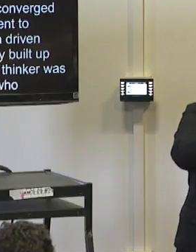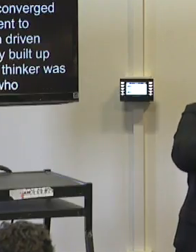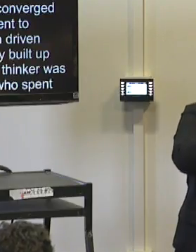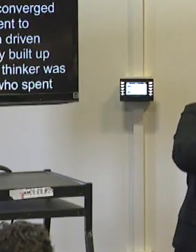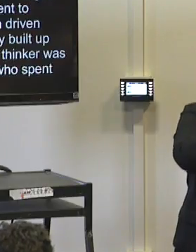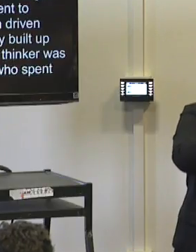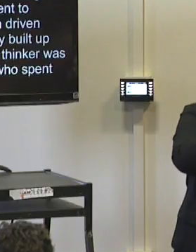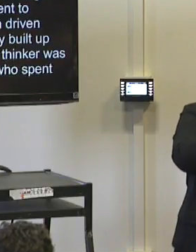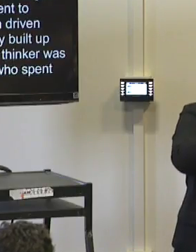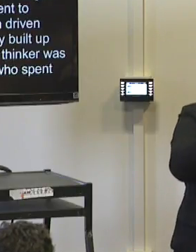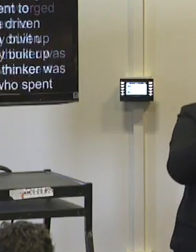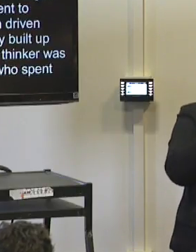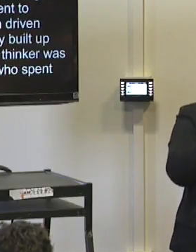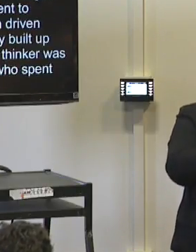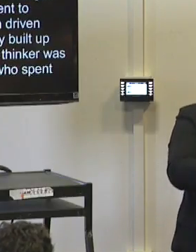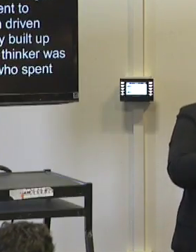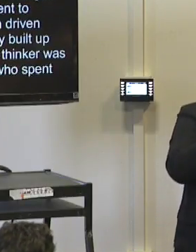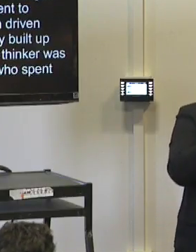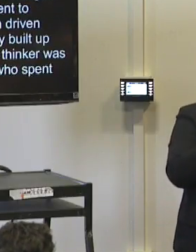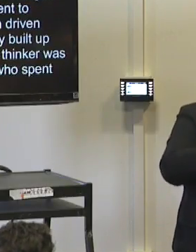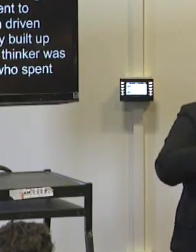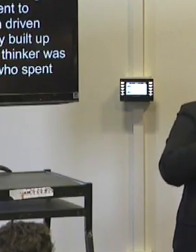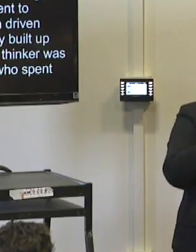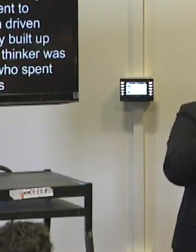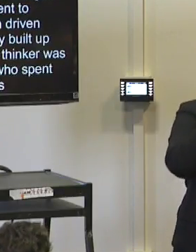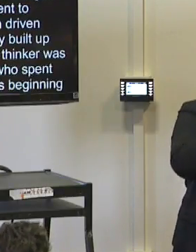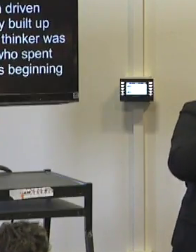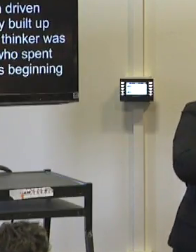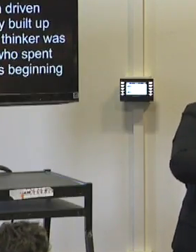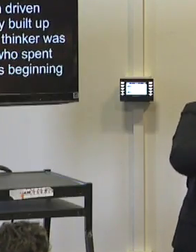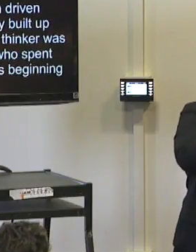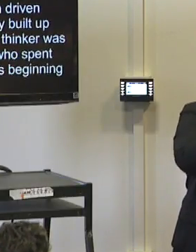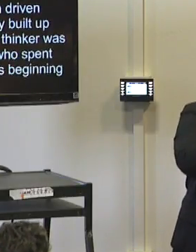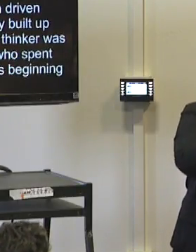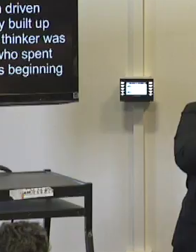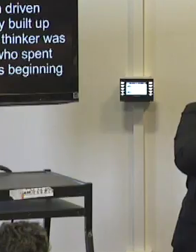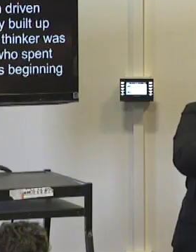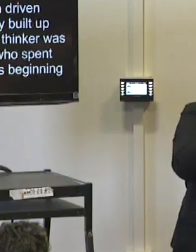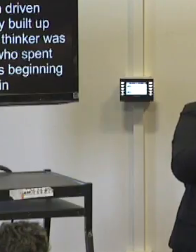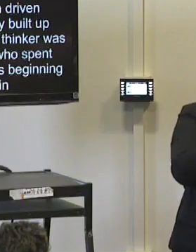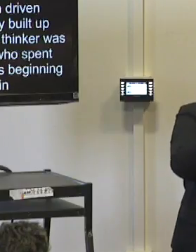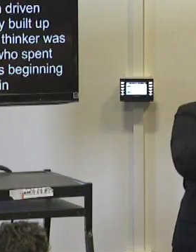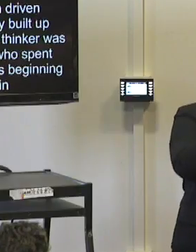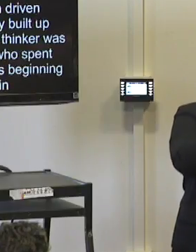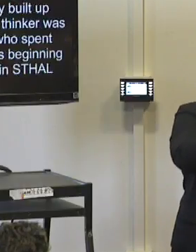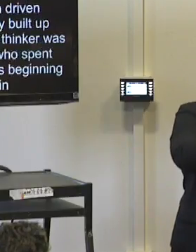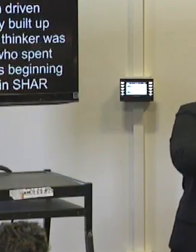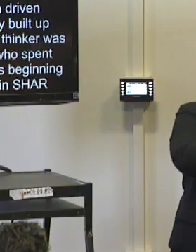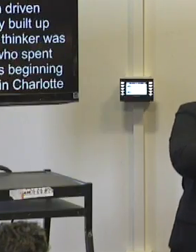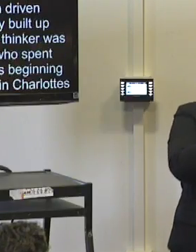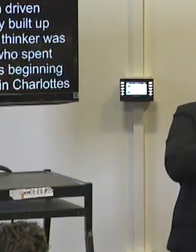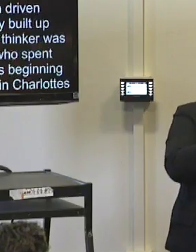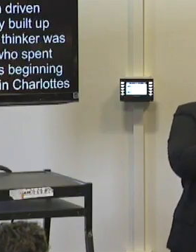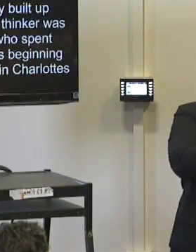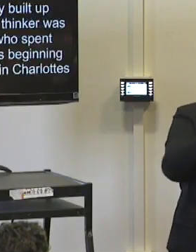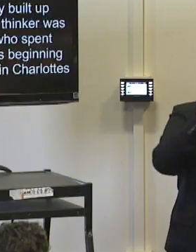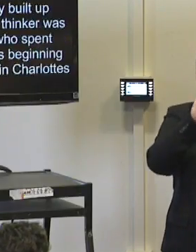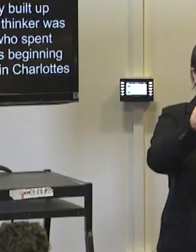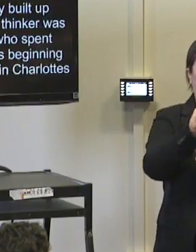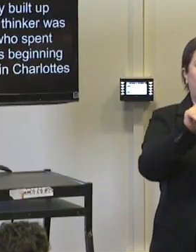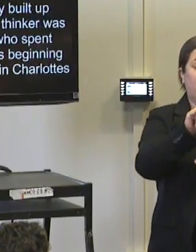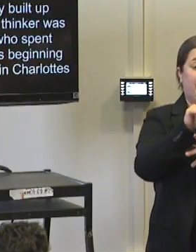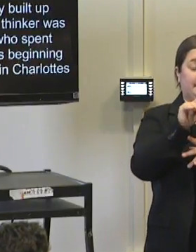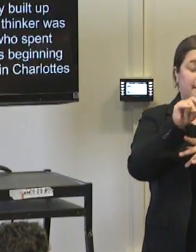Virginia institutions, beginning at the University of Virginia in Charlottesville in 1956. The CEO is